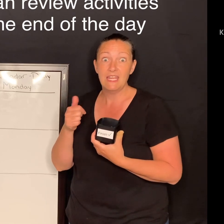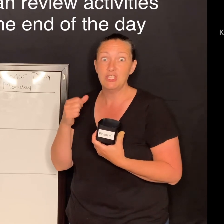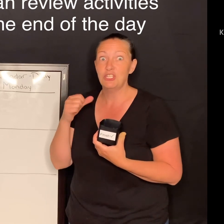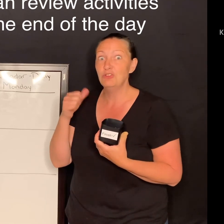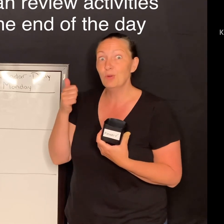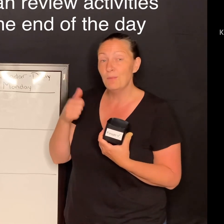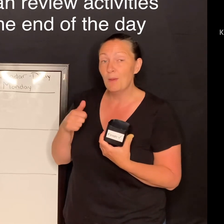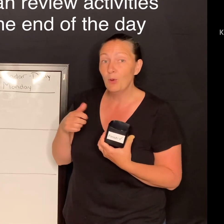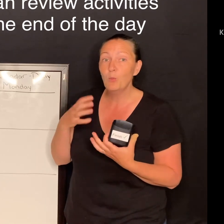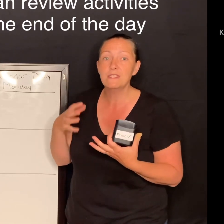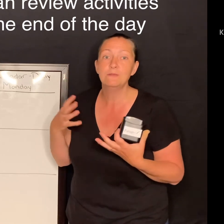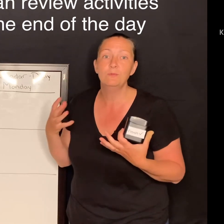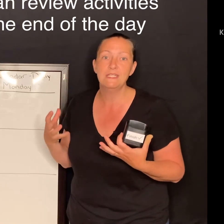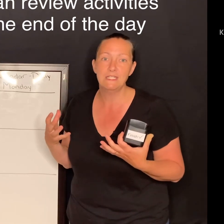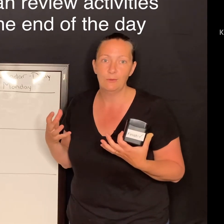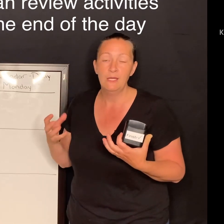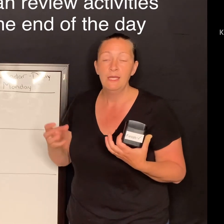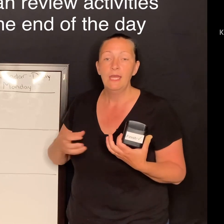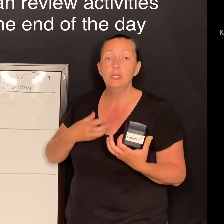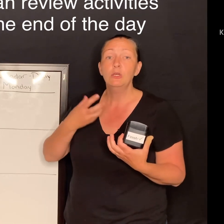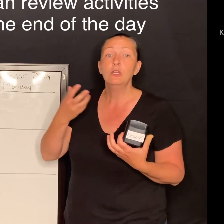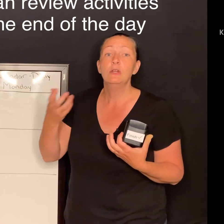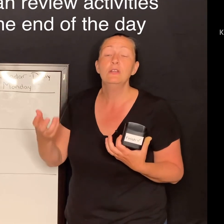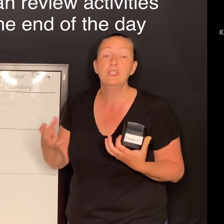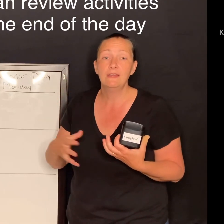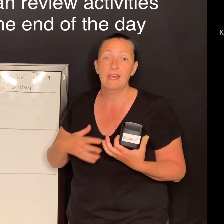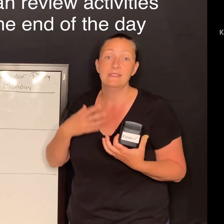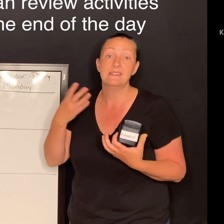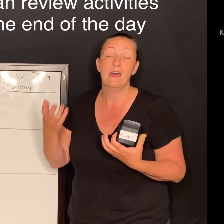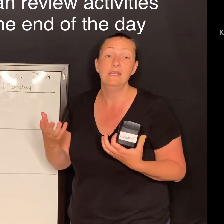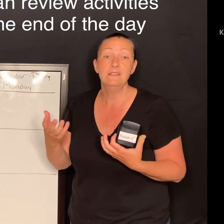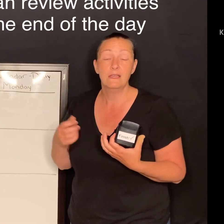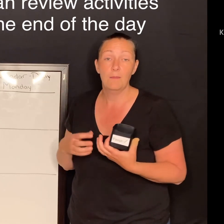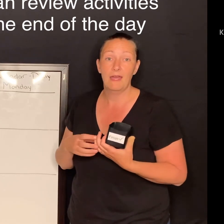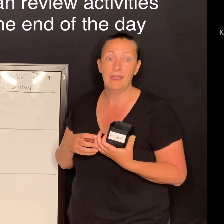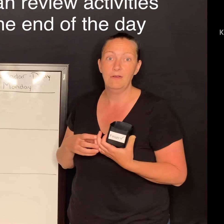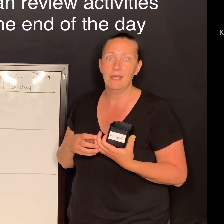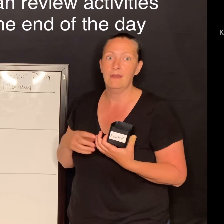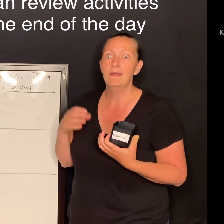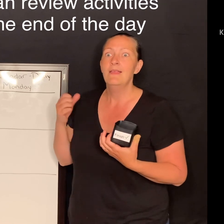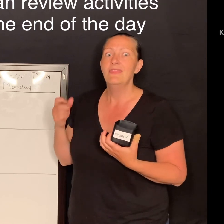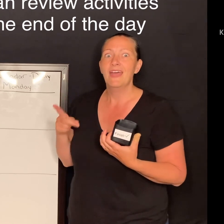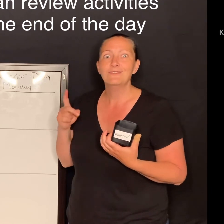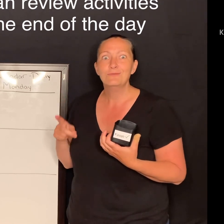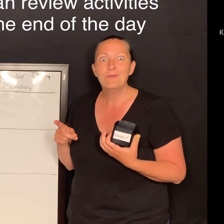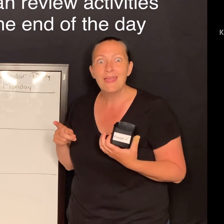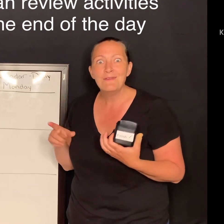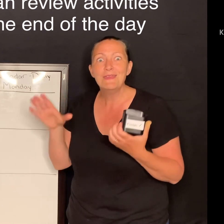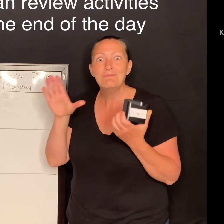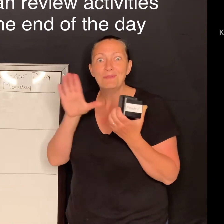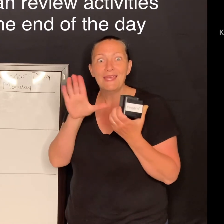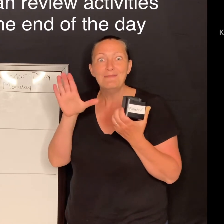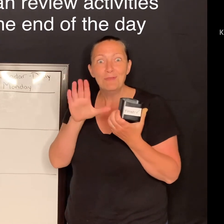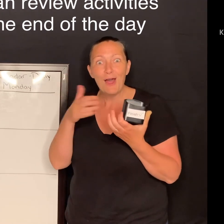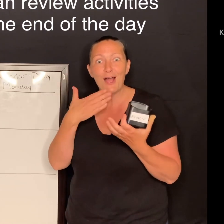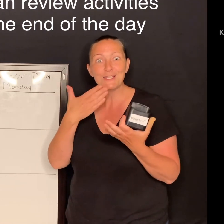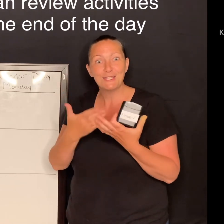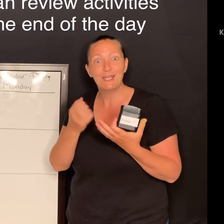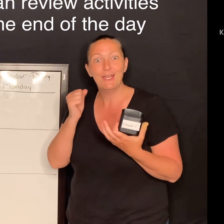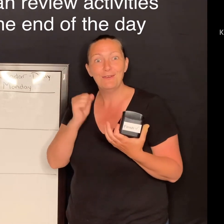you remember what did we do? And you're encouraging that sign to come back out again. That's right, we played blocks. Good